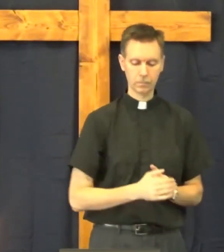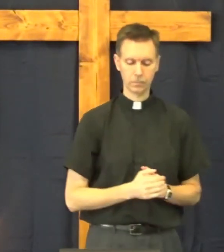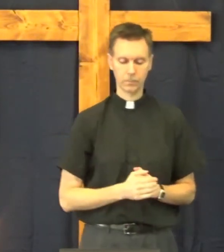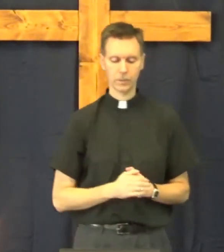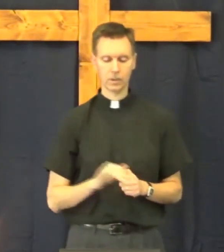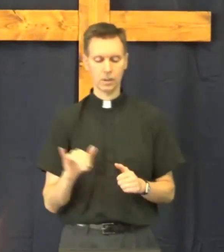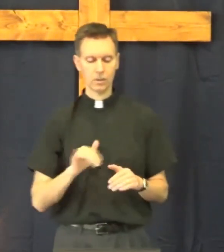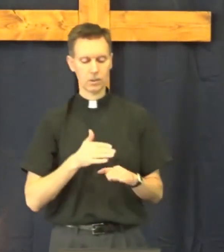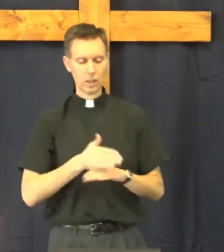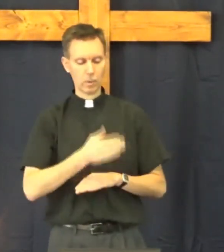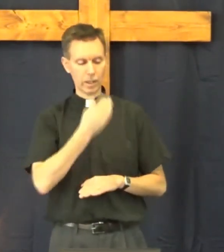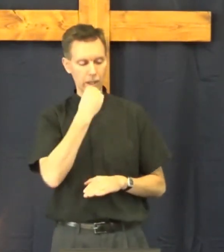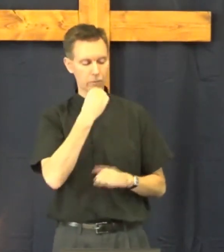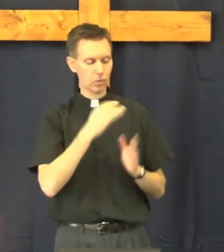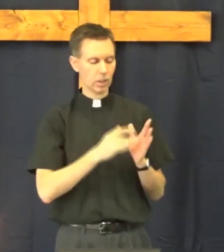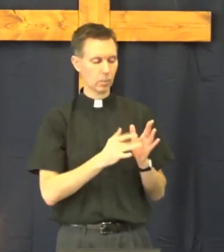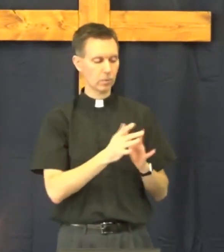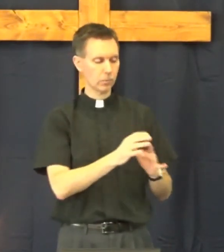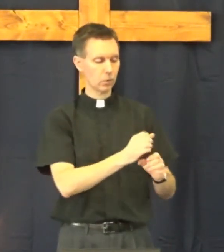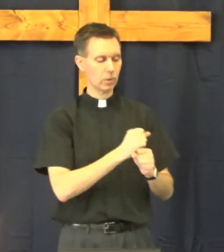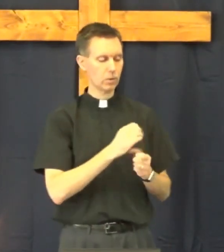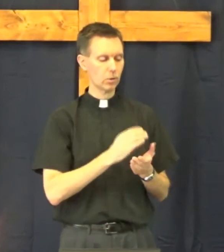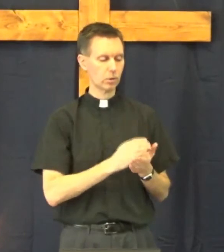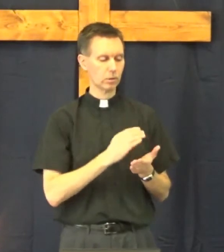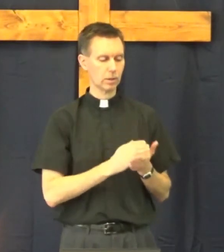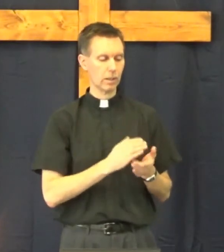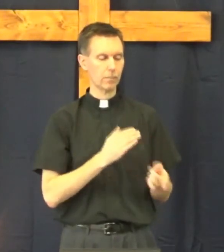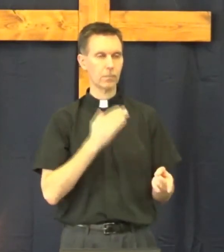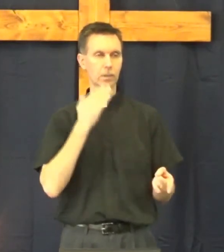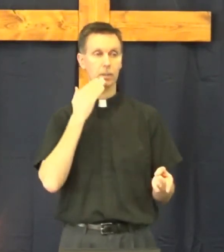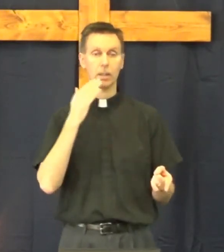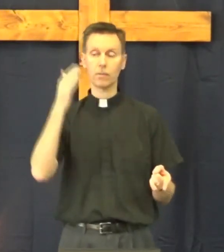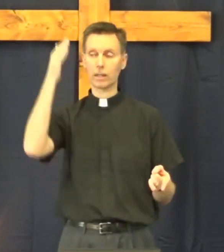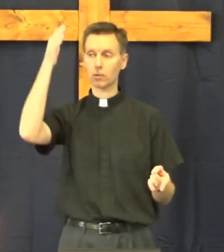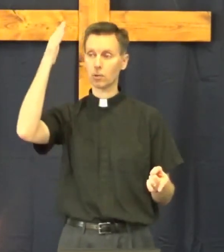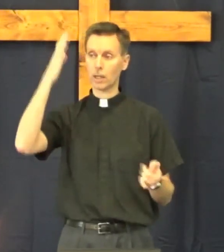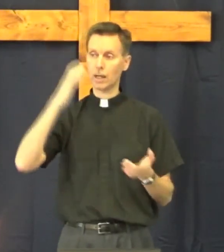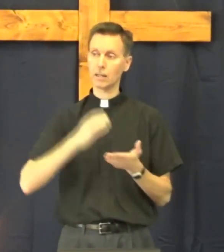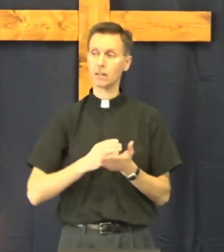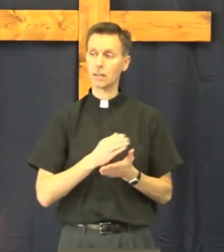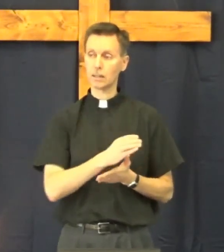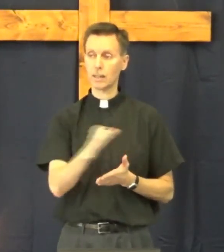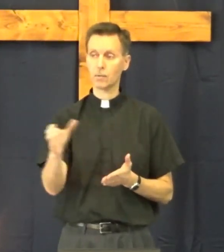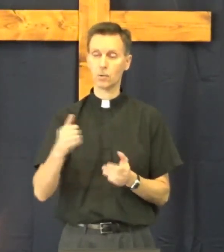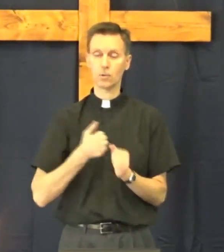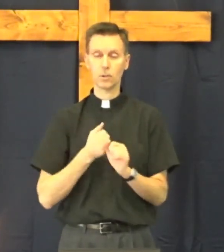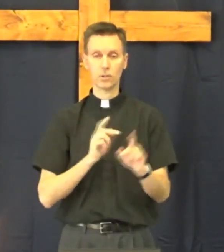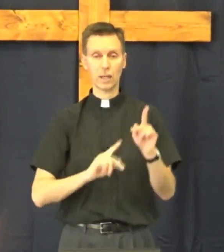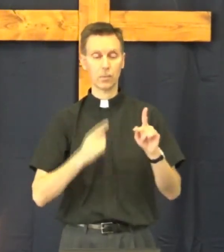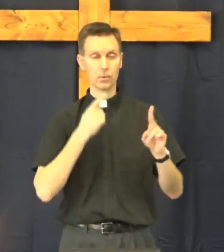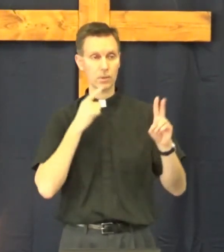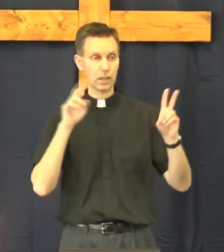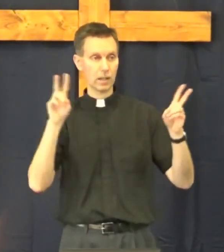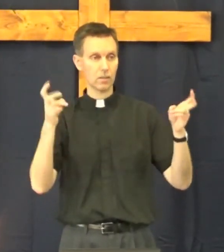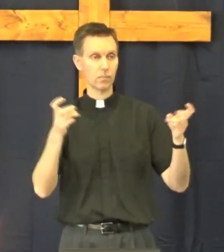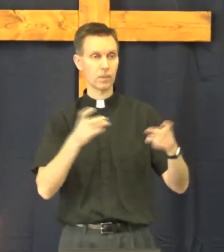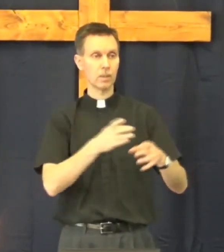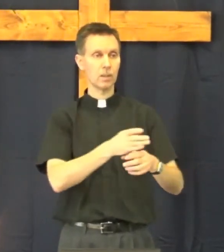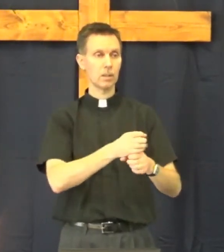Same way, after supper, Jesus took the cup, gave thanks to God, and gave it to the disciples and said,